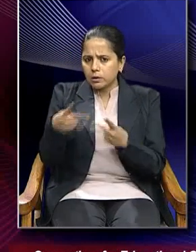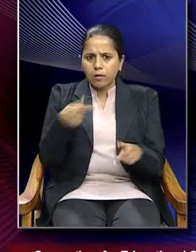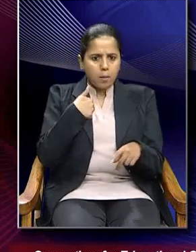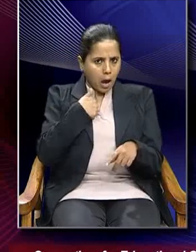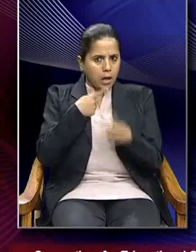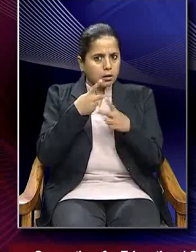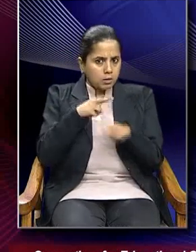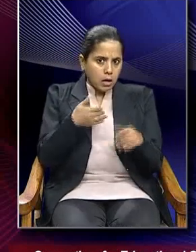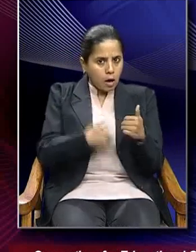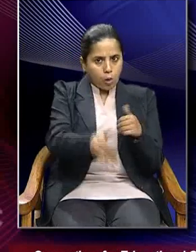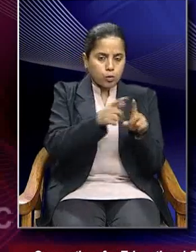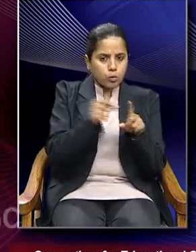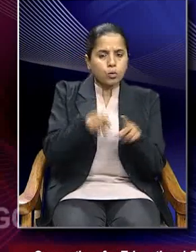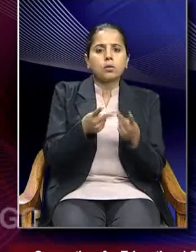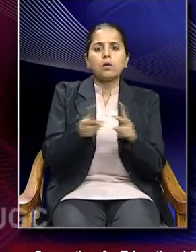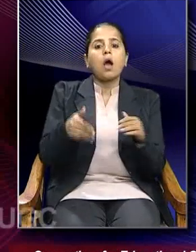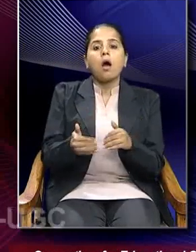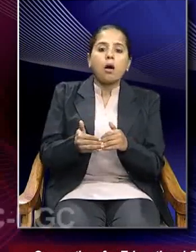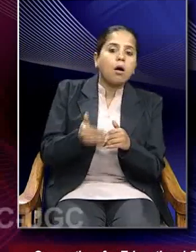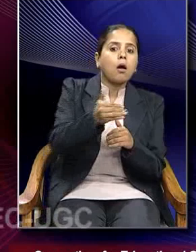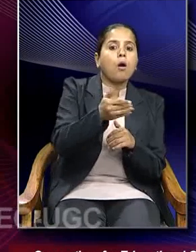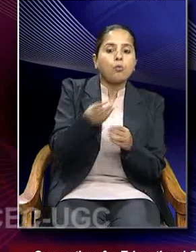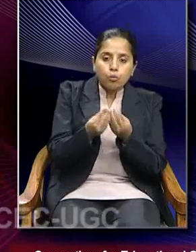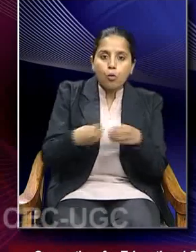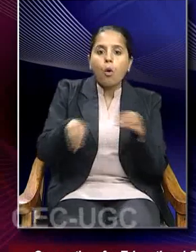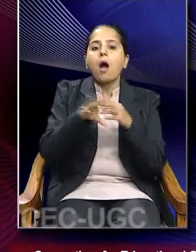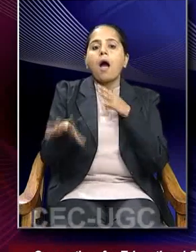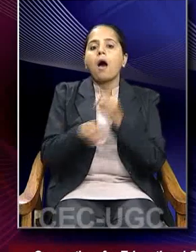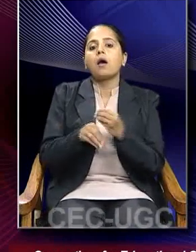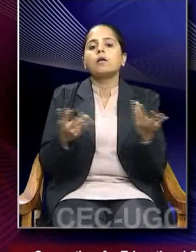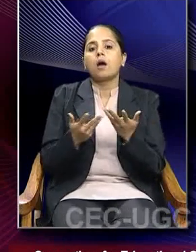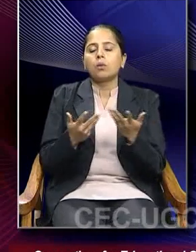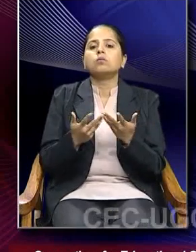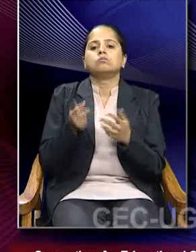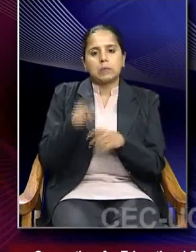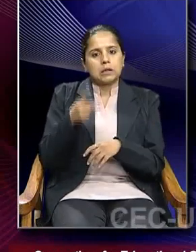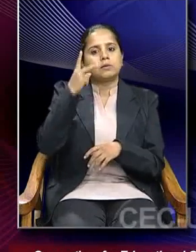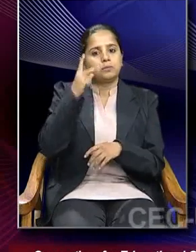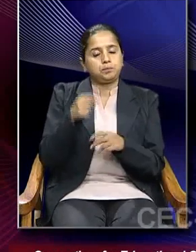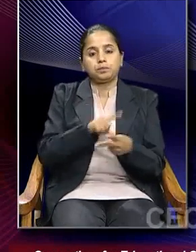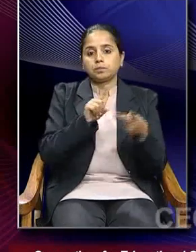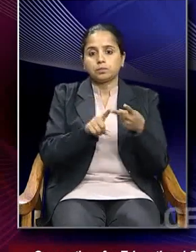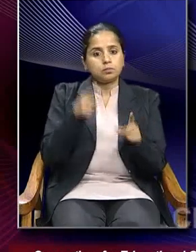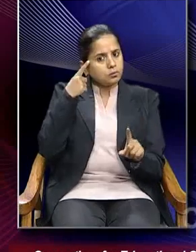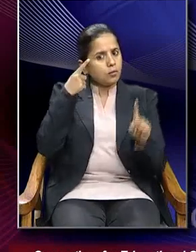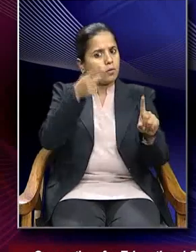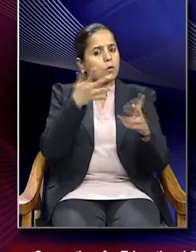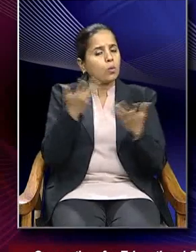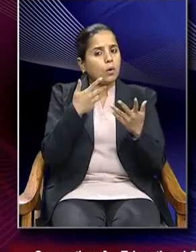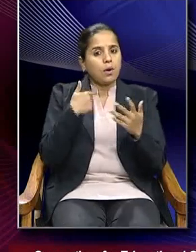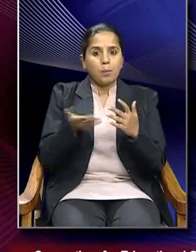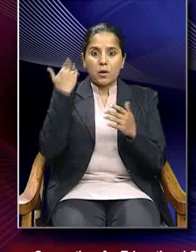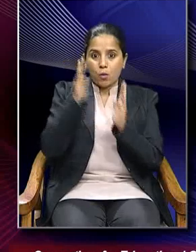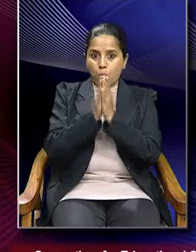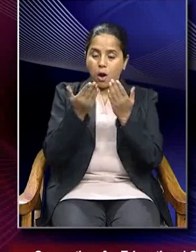research is taking forward the research done earlier. The second goal of literature review